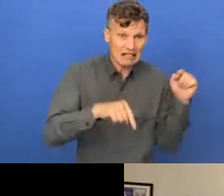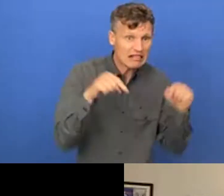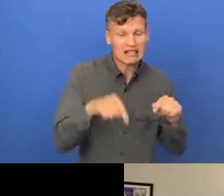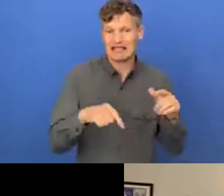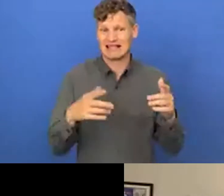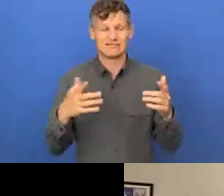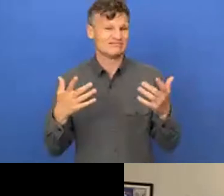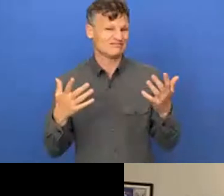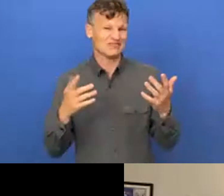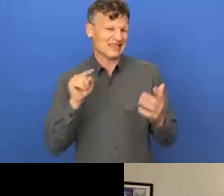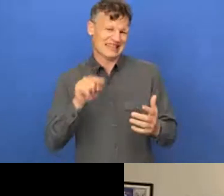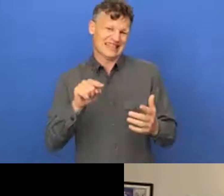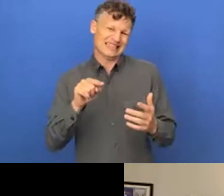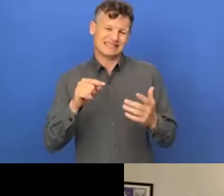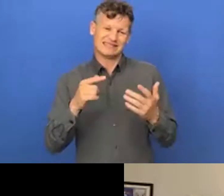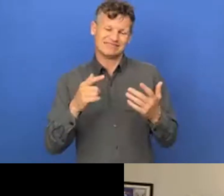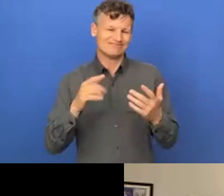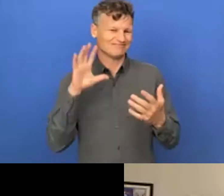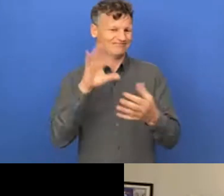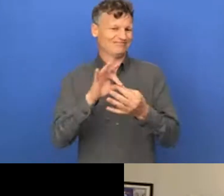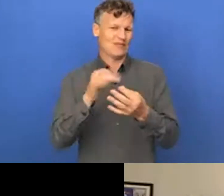inclusive environment, I think, is a really important thing.